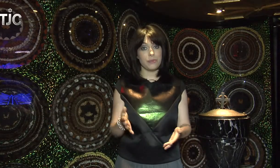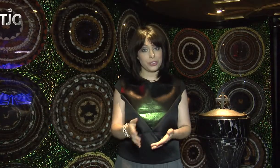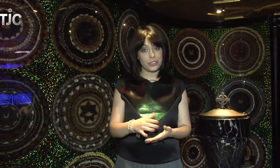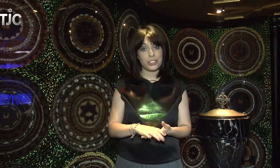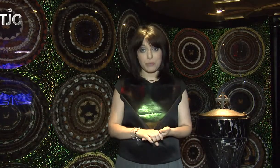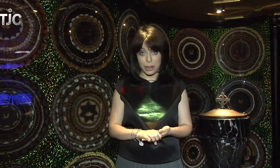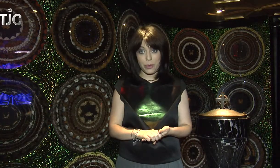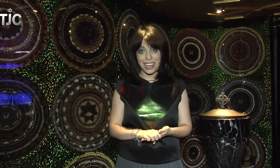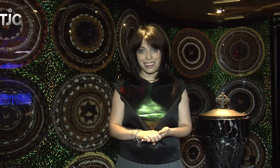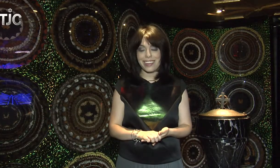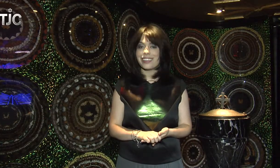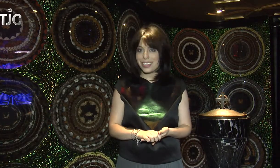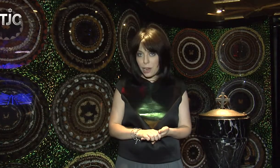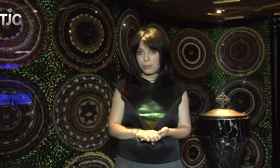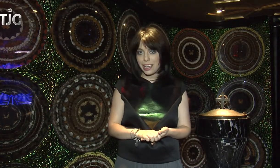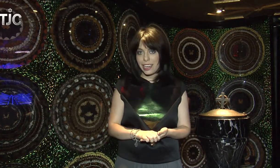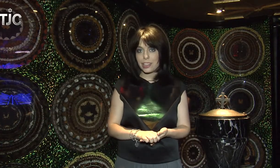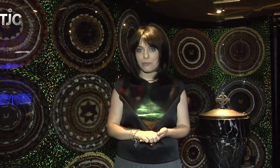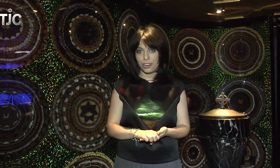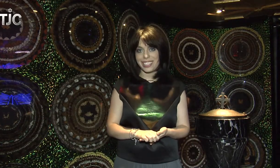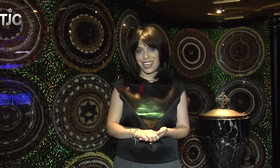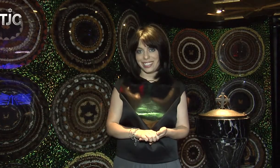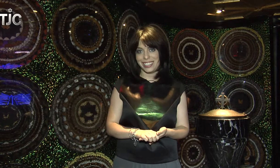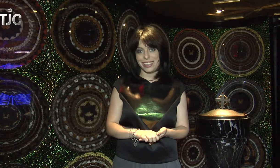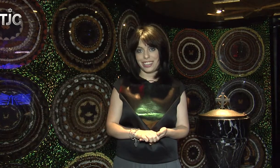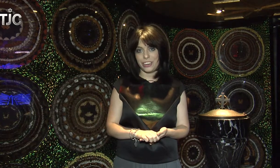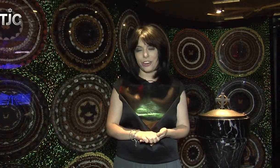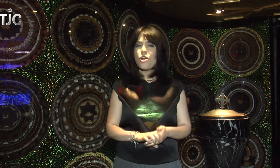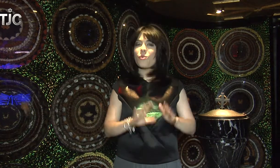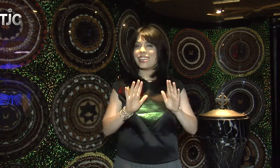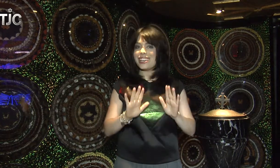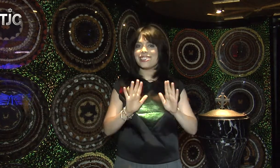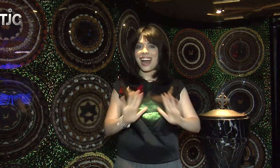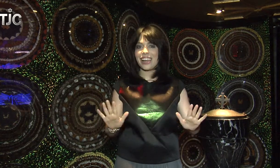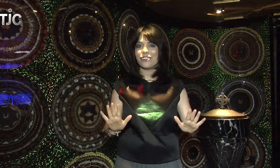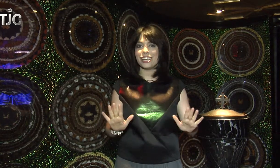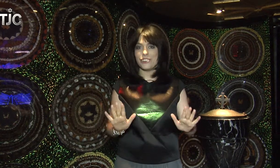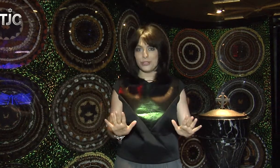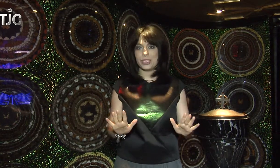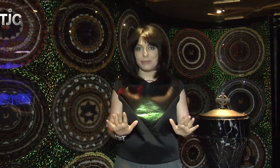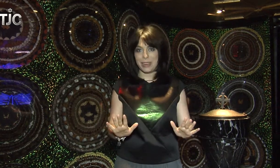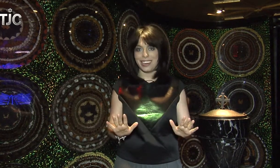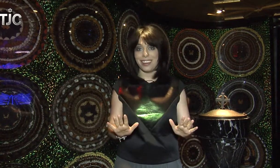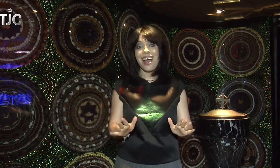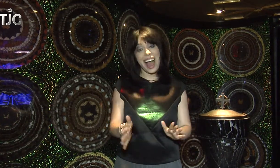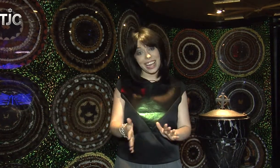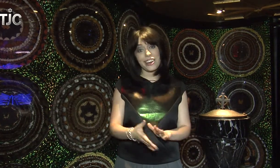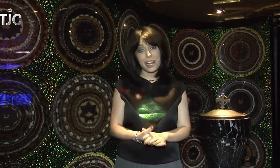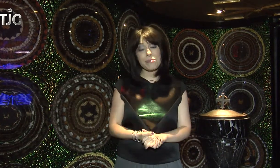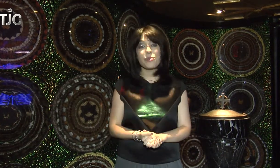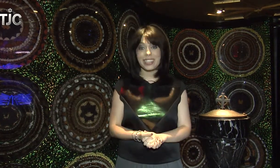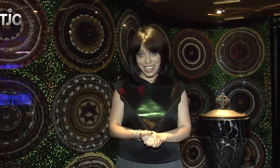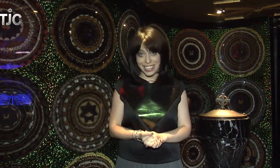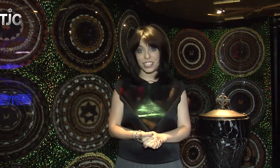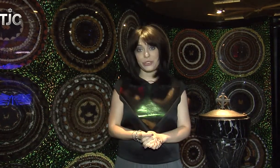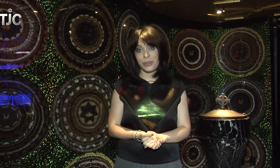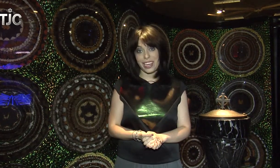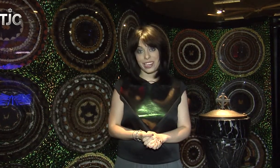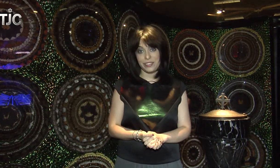musical Spring Awakening is now playing at the Brooks Atkinson Theater with an entirely new spin. I caught up with the cast and creatives.